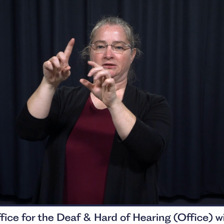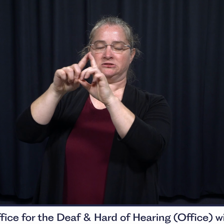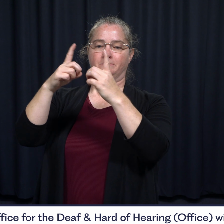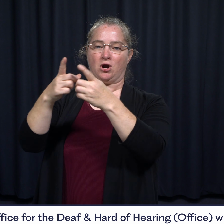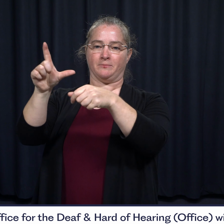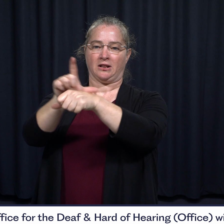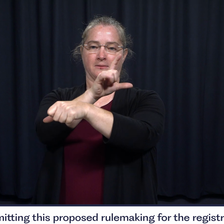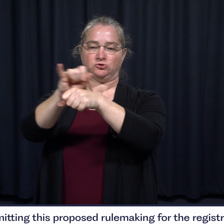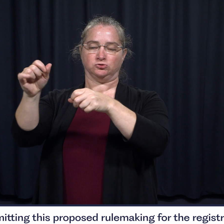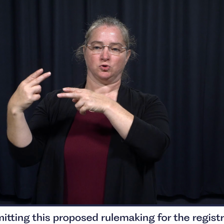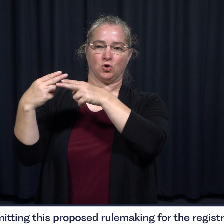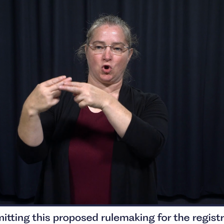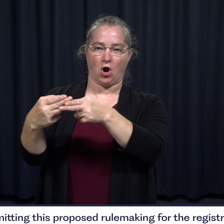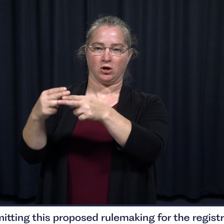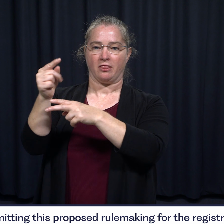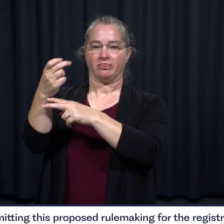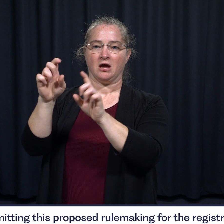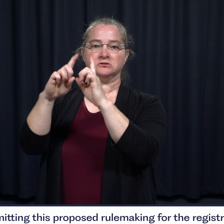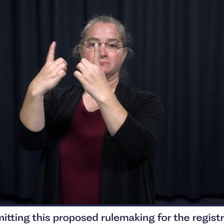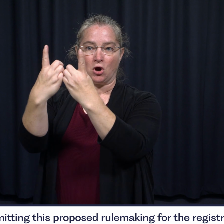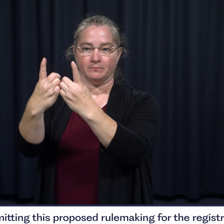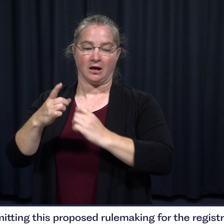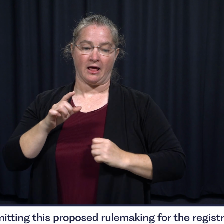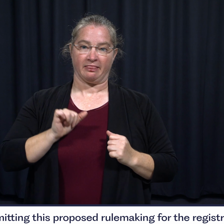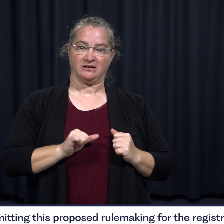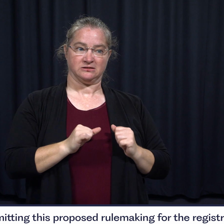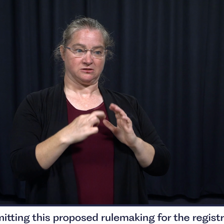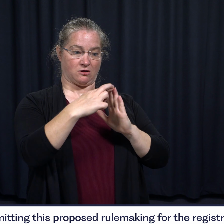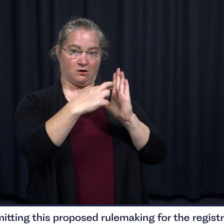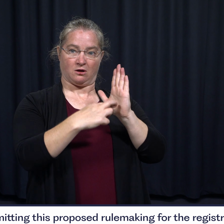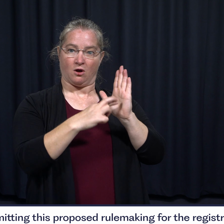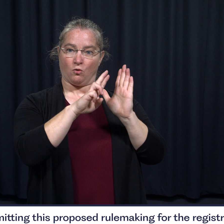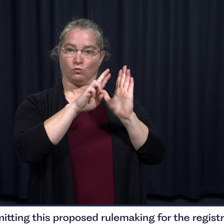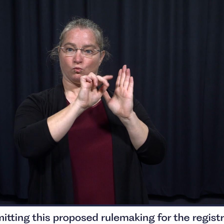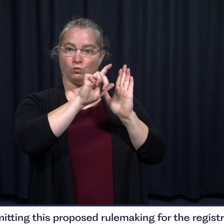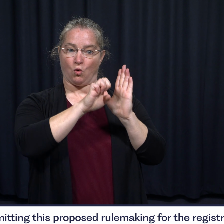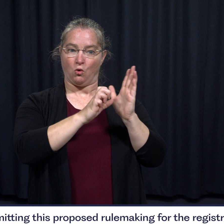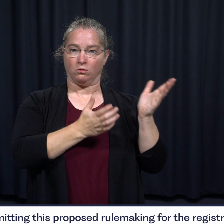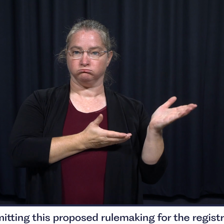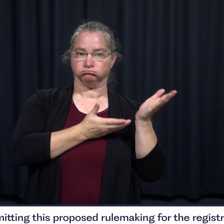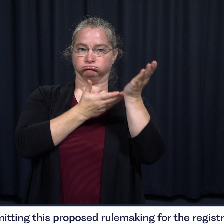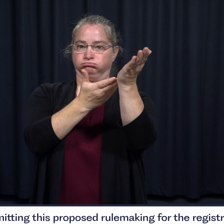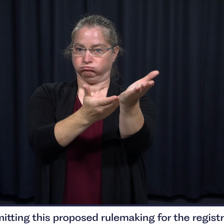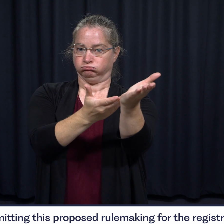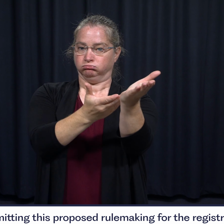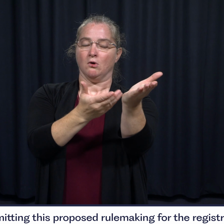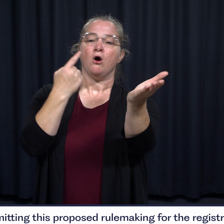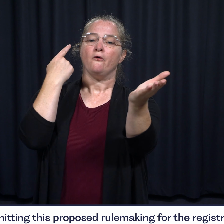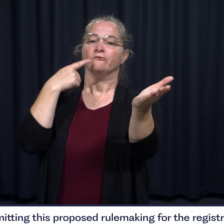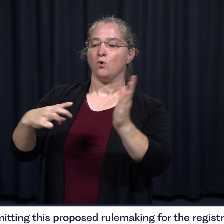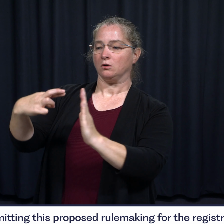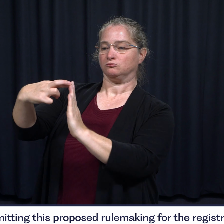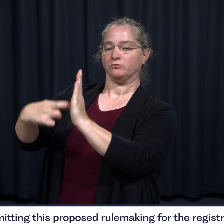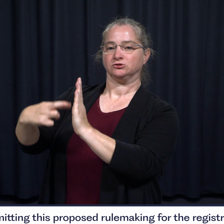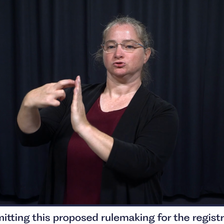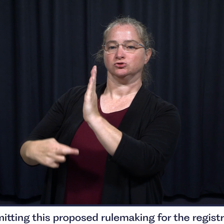Department, is submitting this proposed rulemaking for the registration of sign language interpreters and